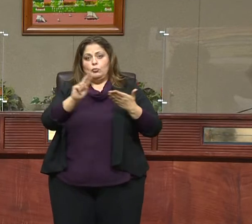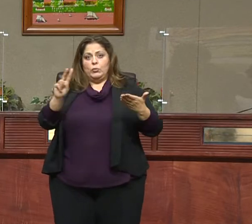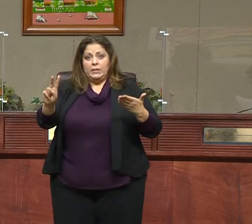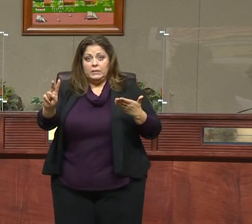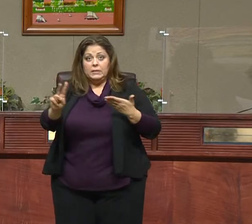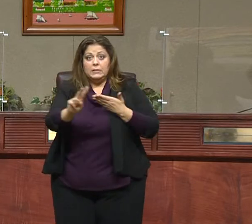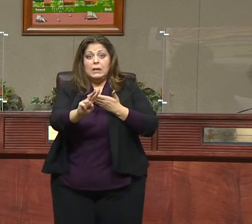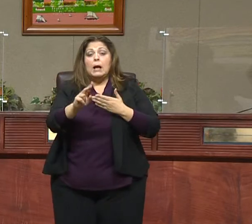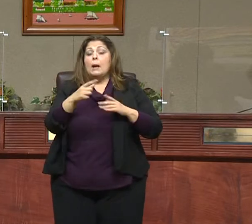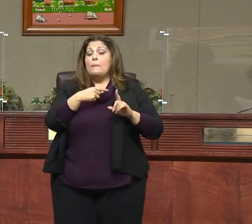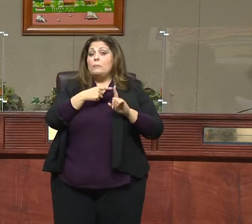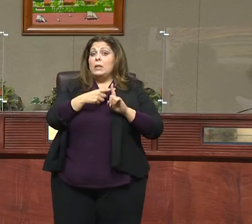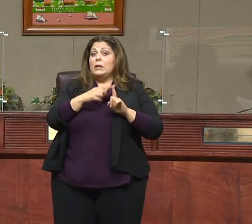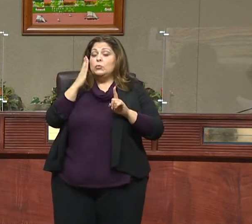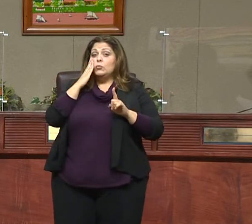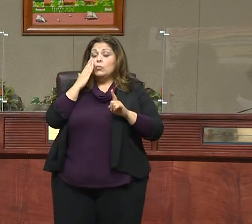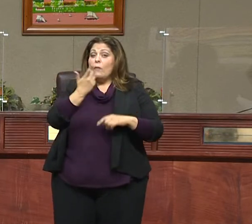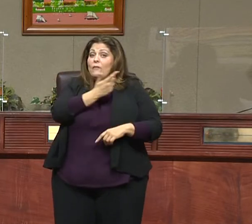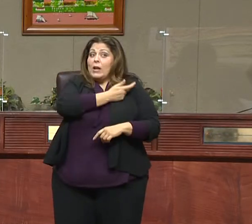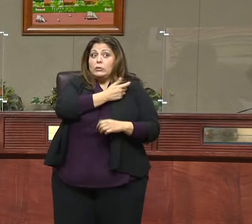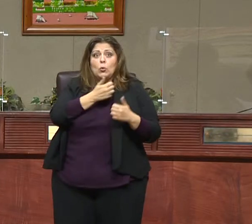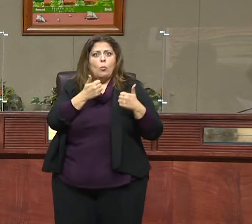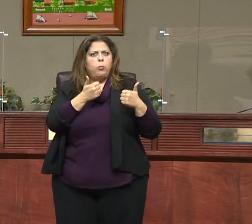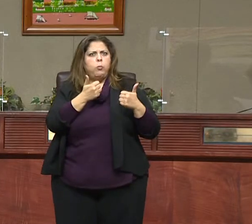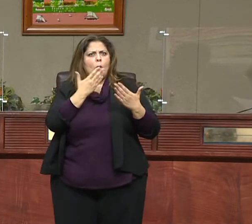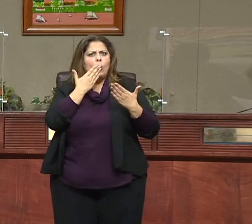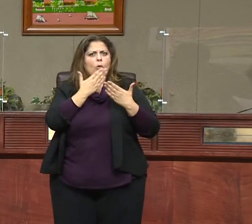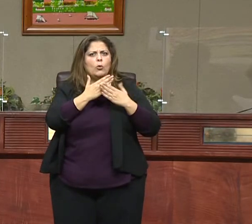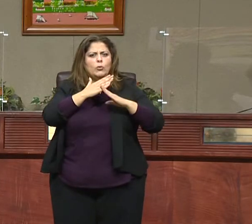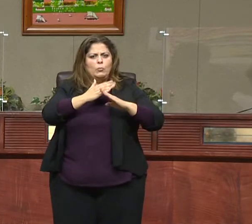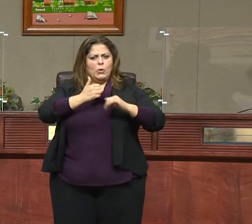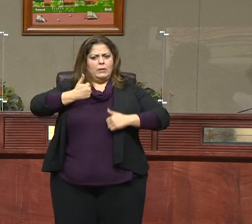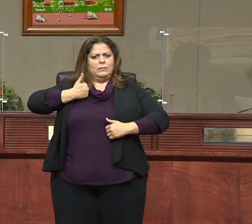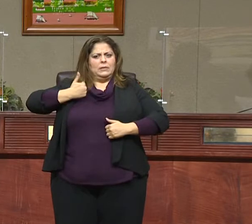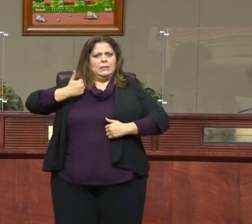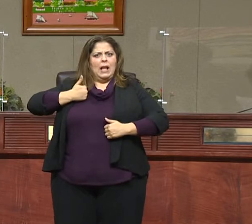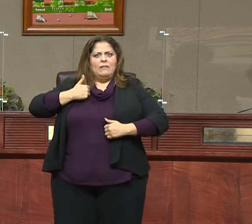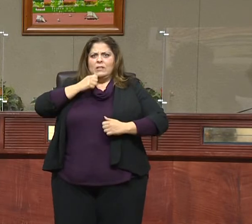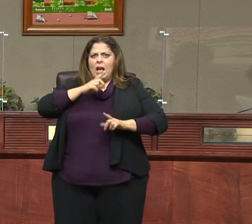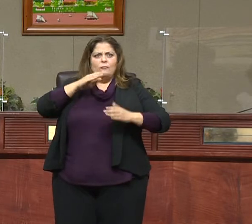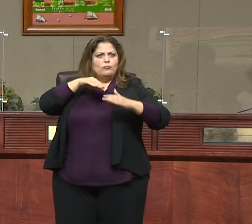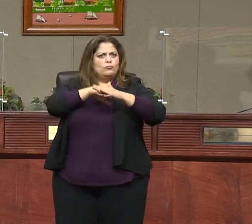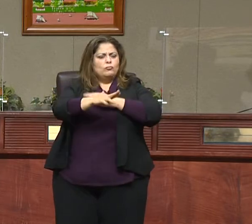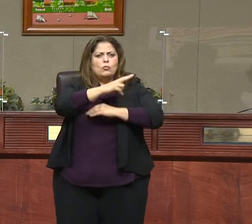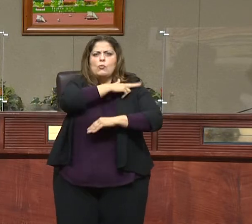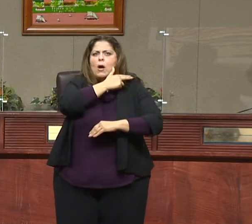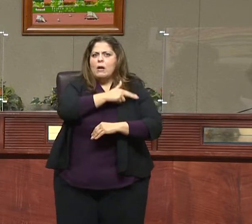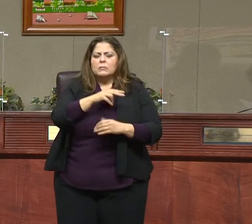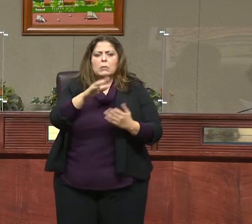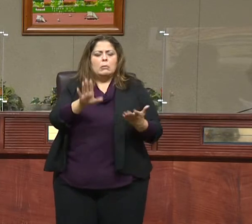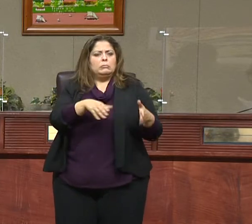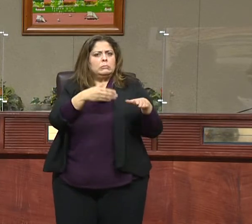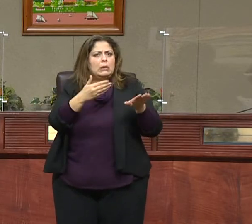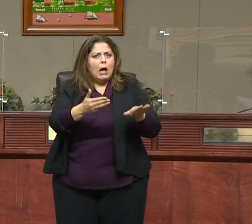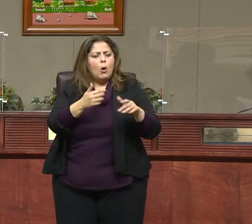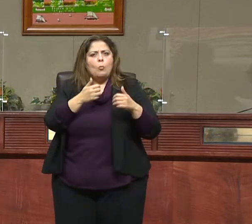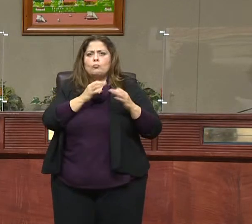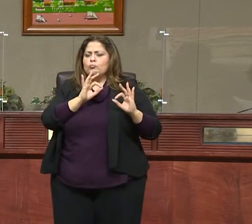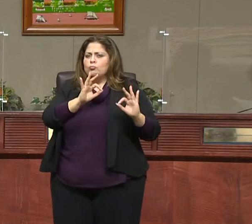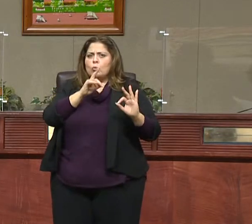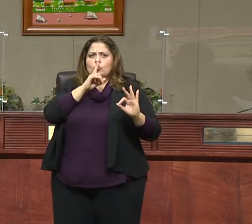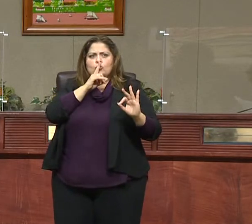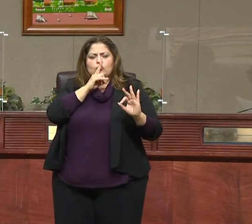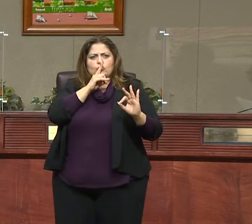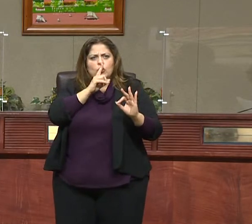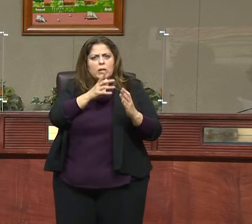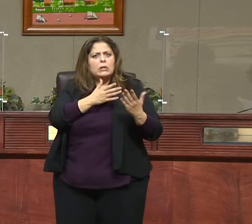with the vaccines, we know are exceptionally good at protecting us against severe hospitalizations and death, and are still